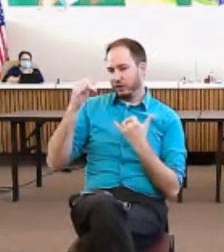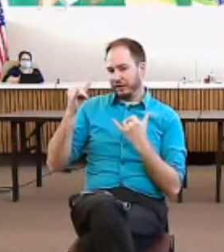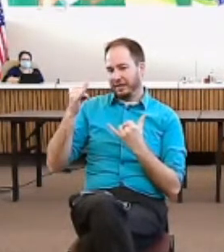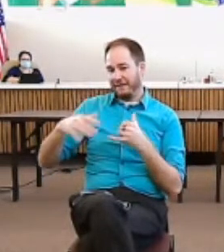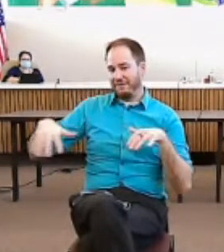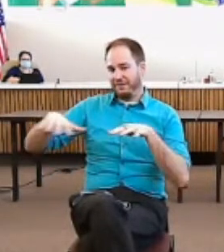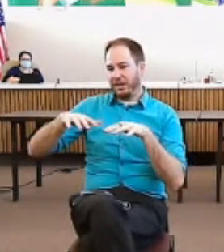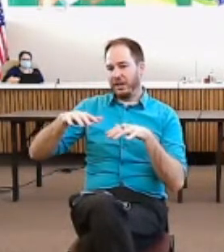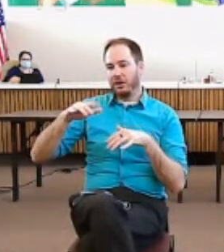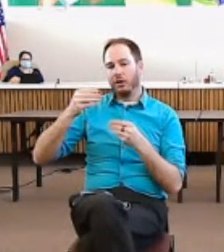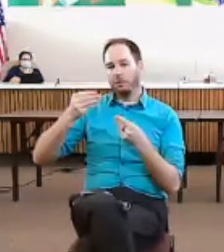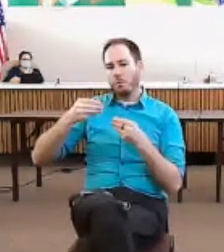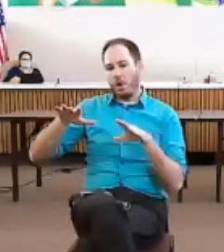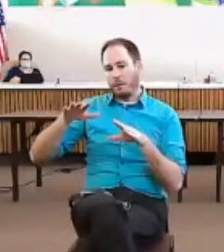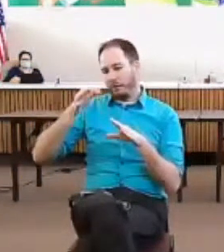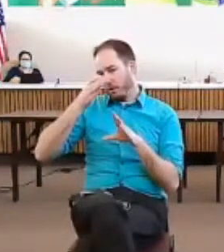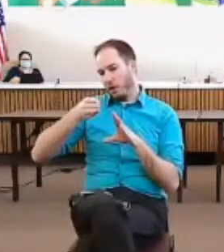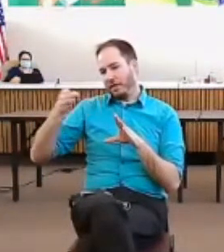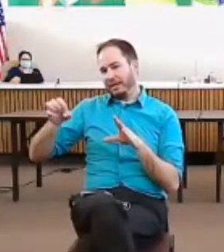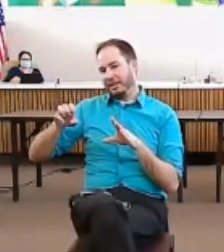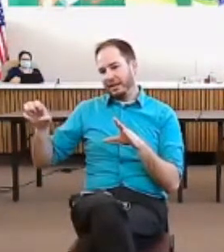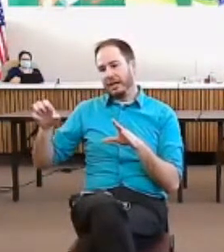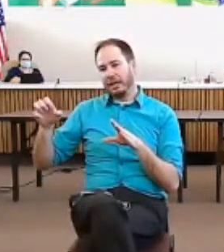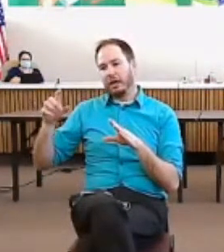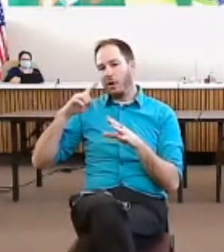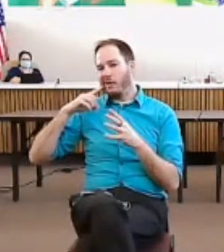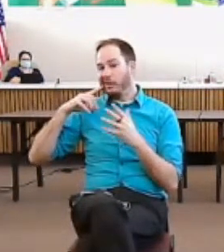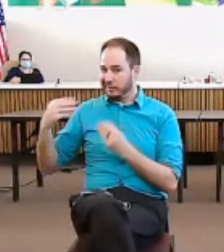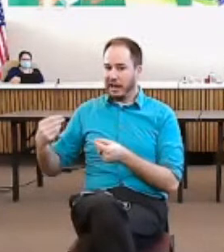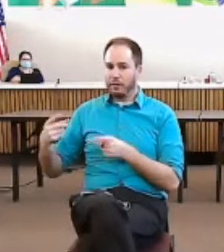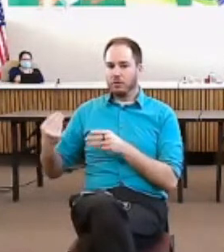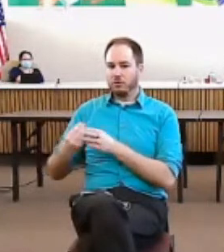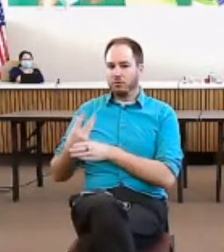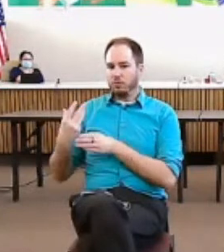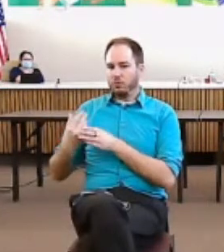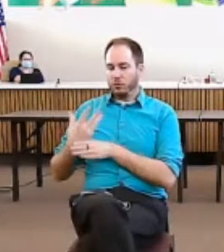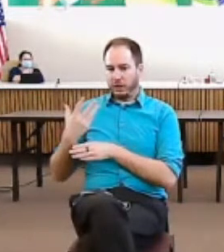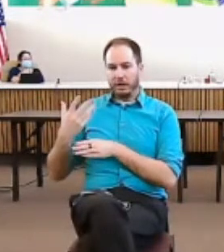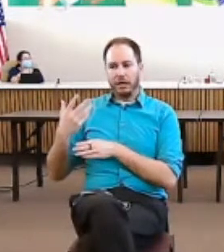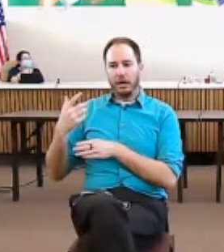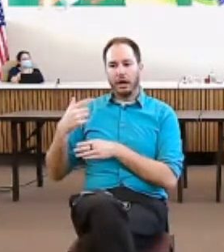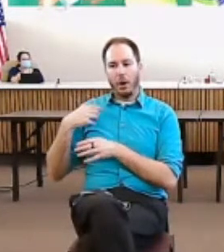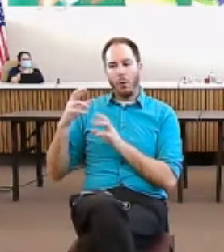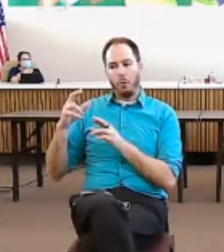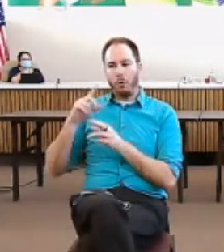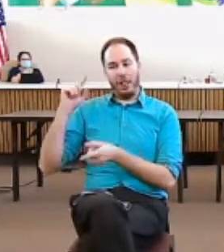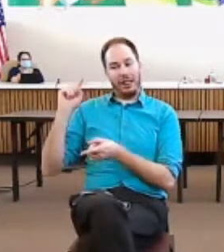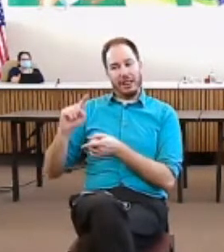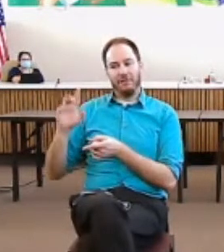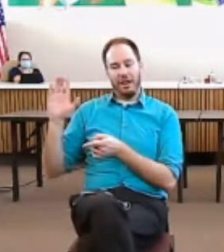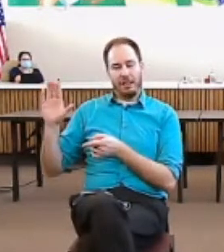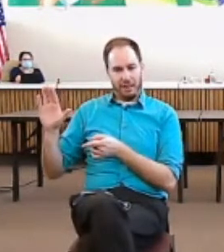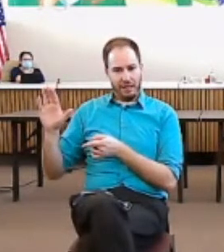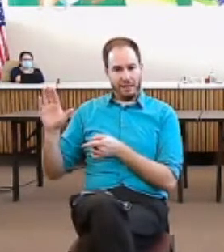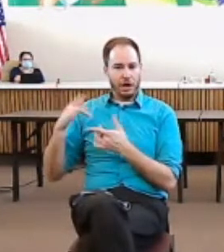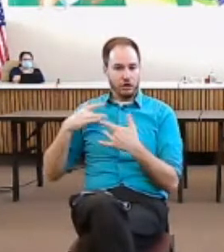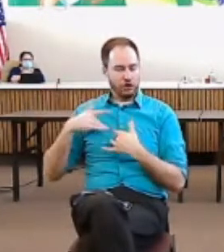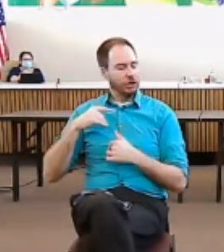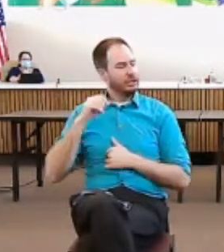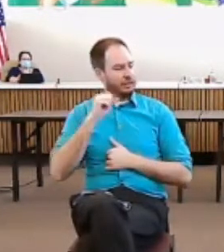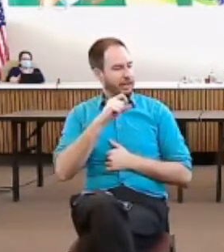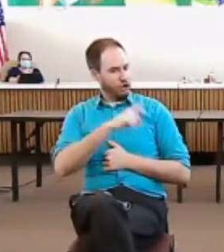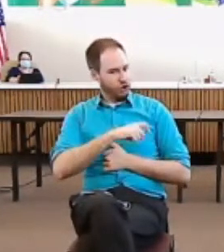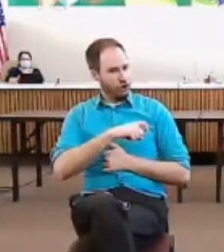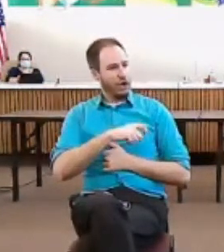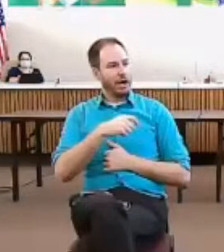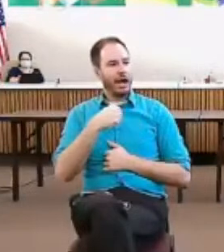field. The property adjacent to that to the east gets very, very damp in the spring, and this is going to alleviate most likely that concern. It